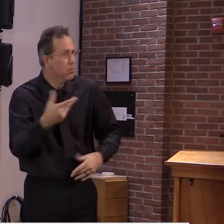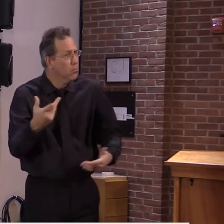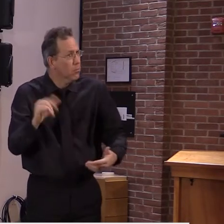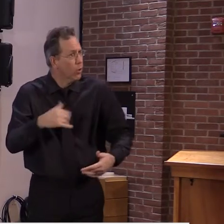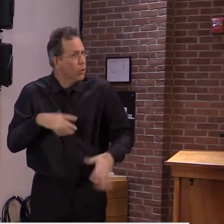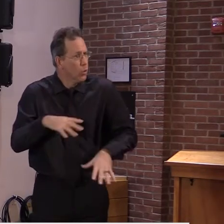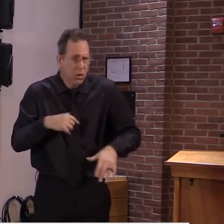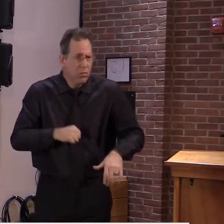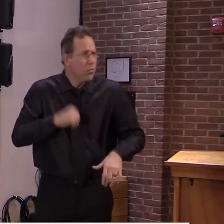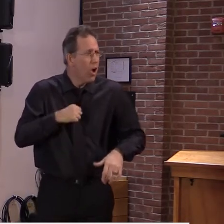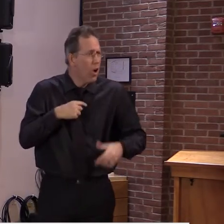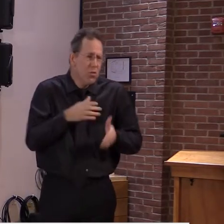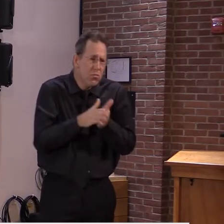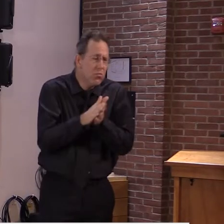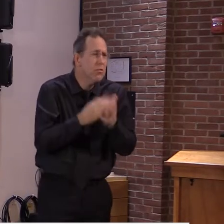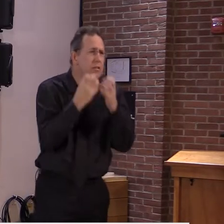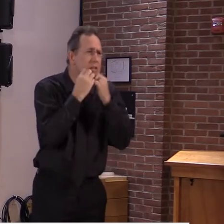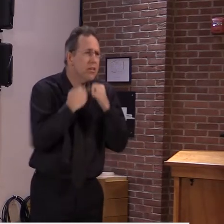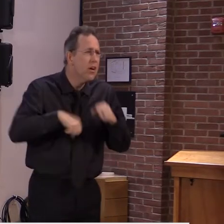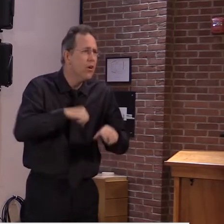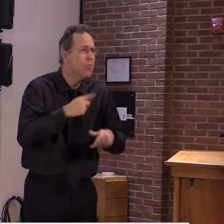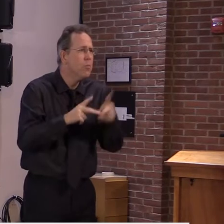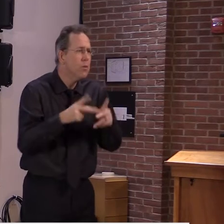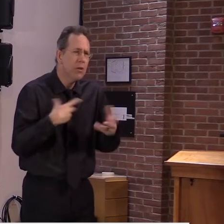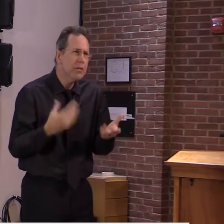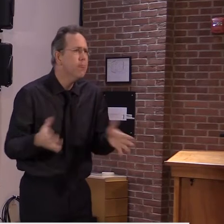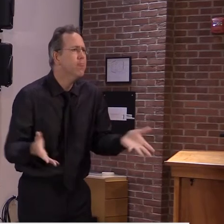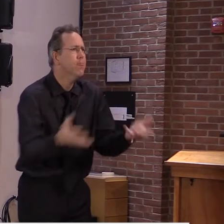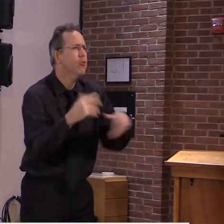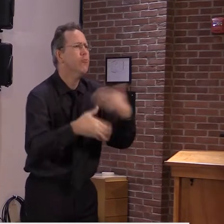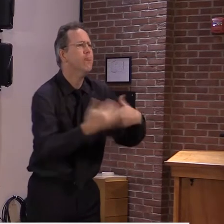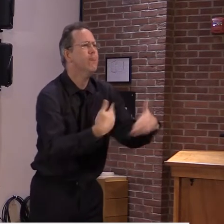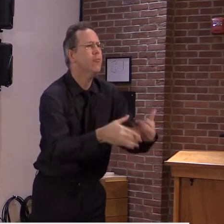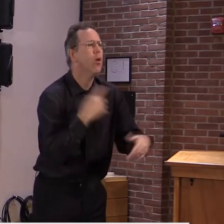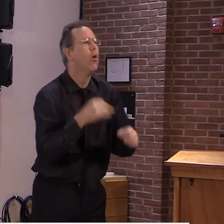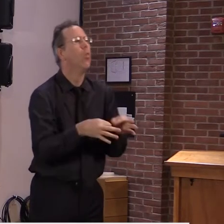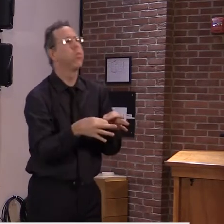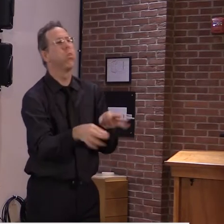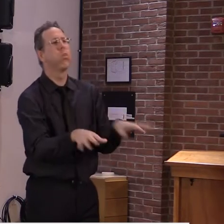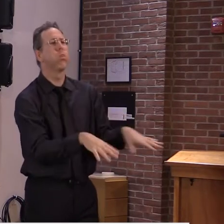I'll stop there. Chris Roy, Newport Daily Express.